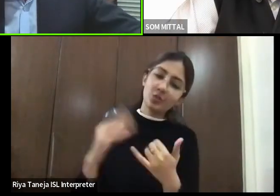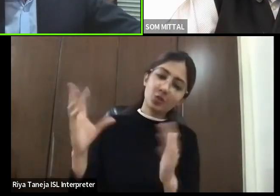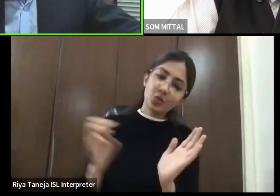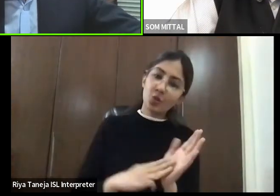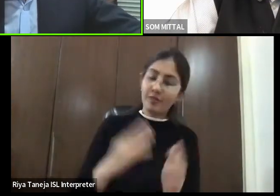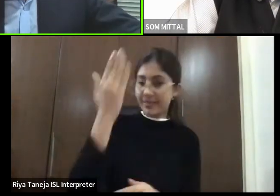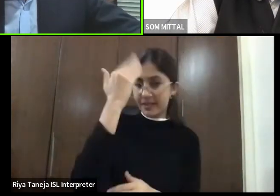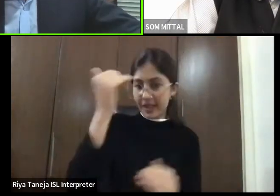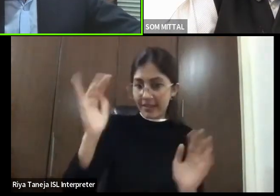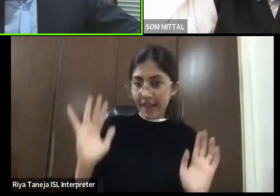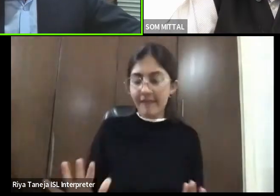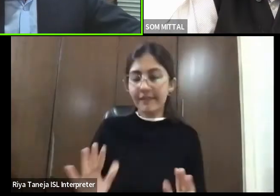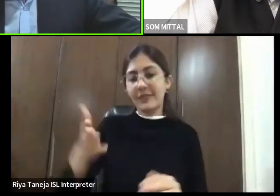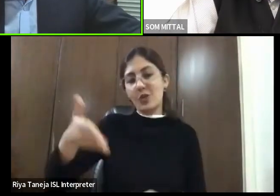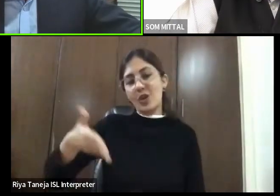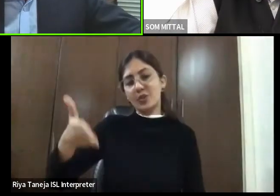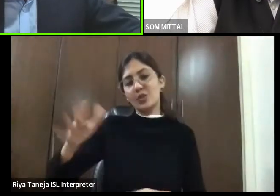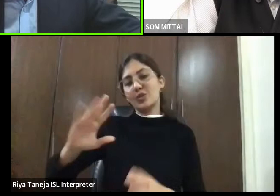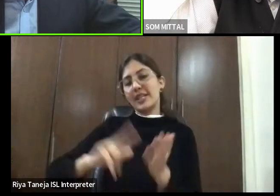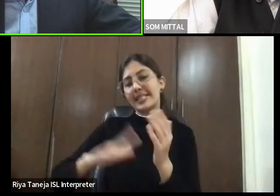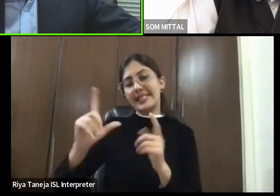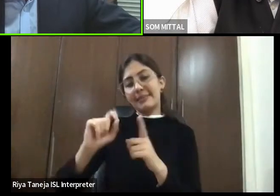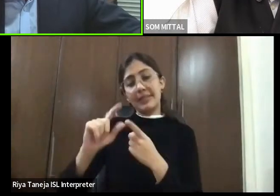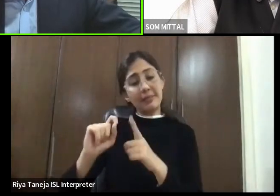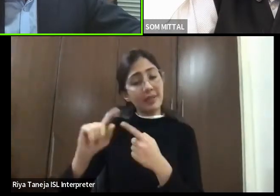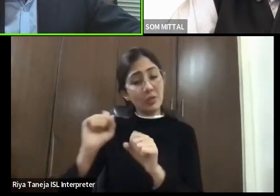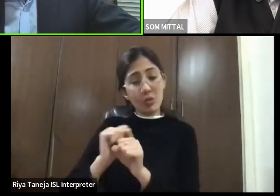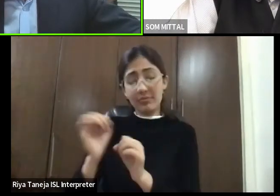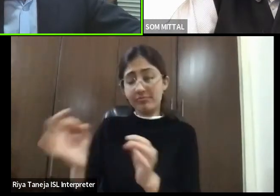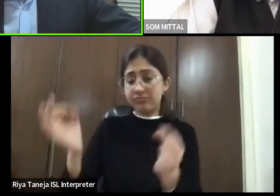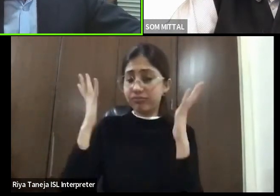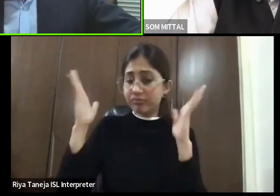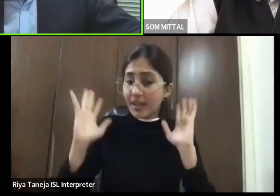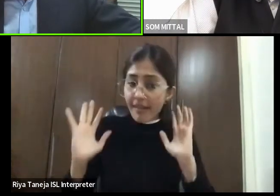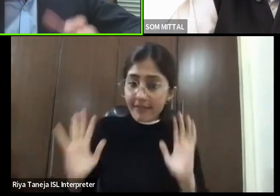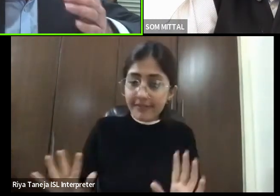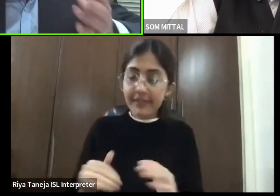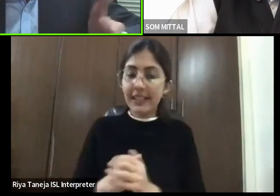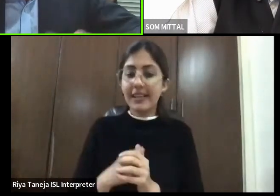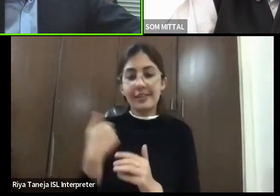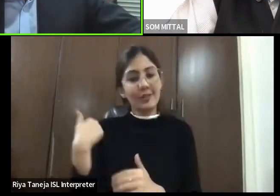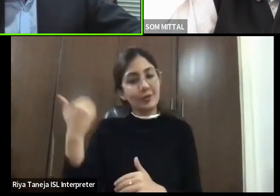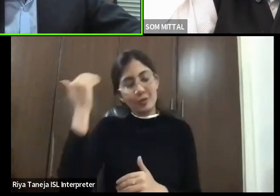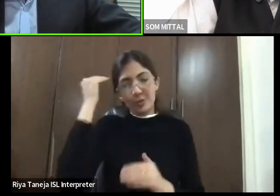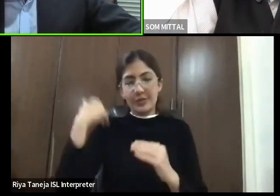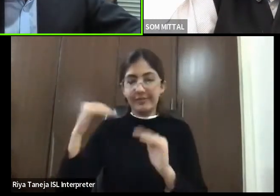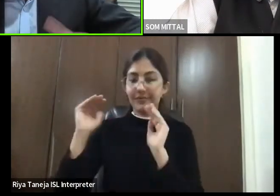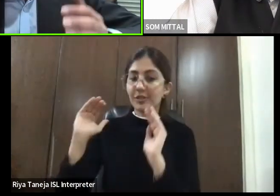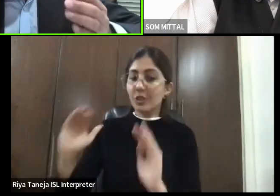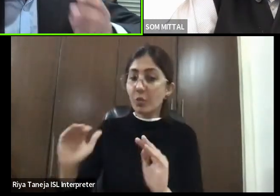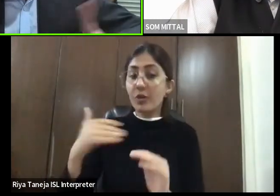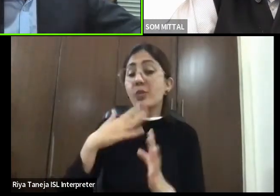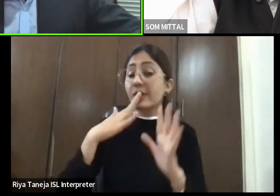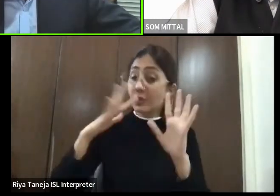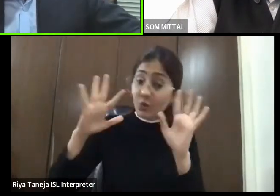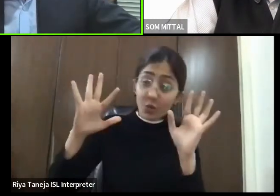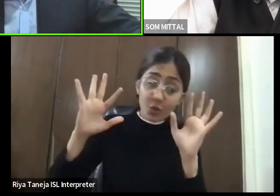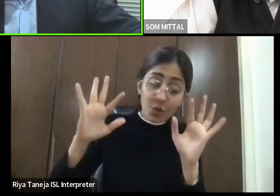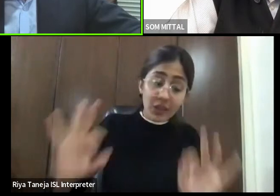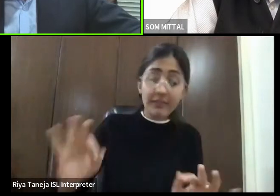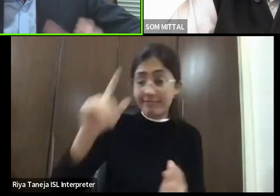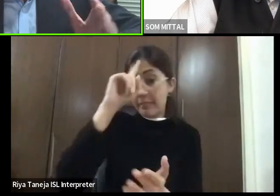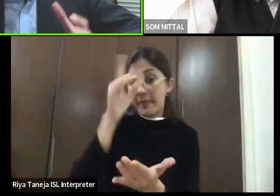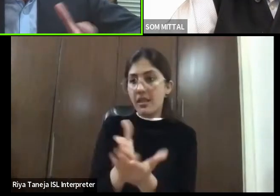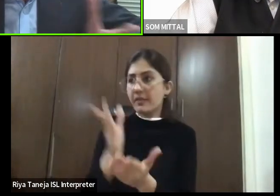the work NCPEDP does. I think the fabulous work. I know we've played an act, we've supported because we really believe in. It's great to